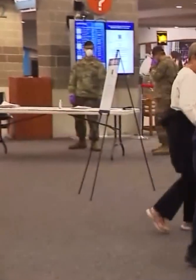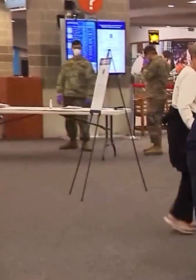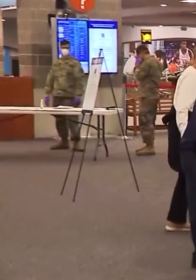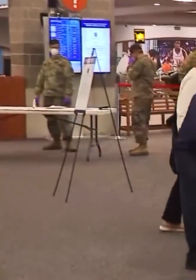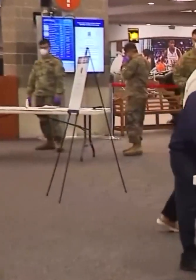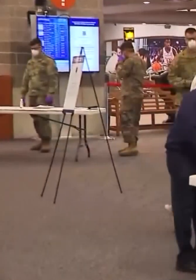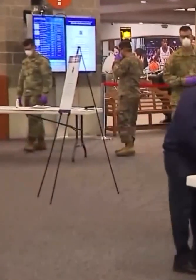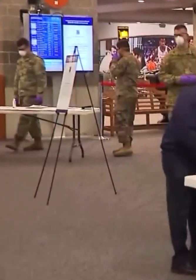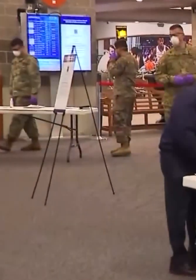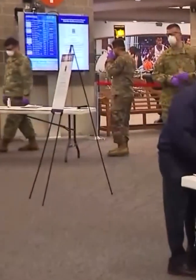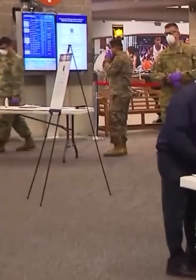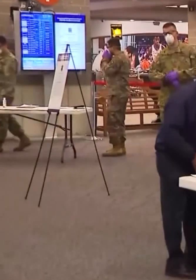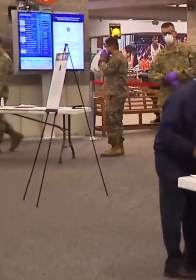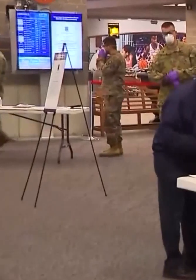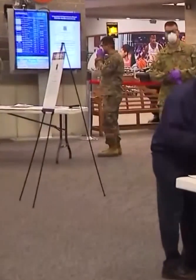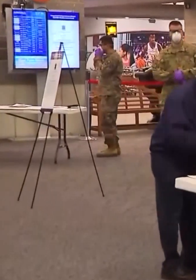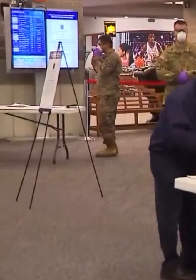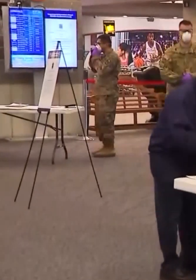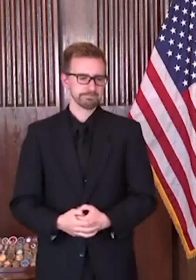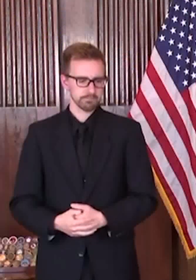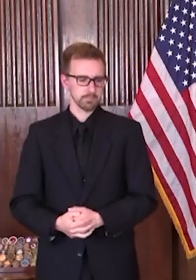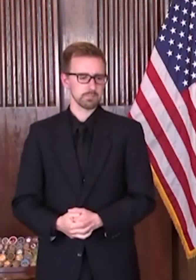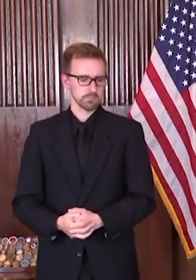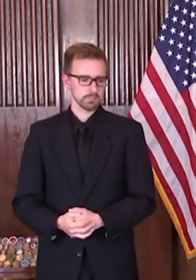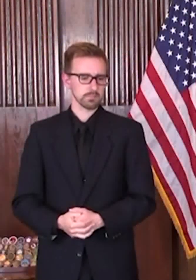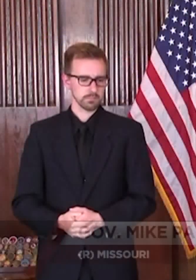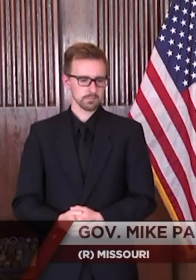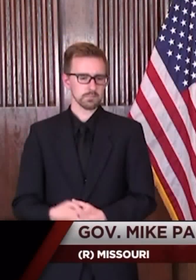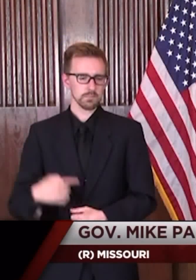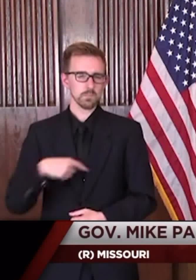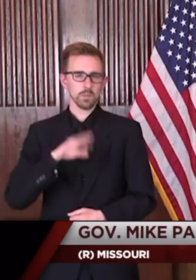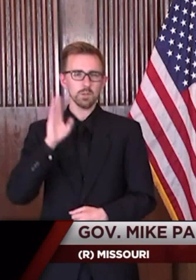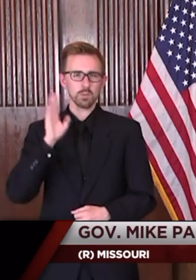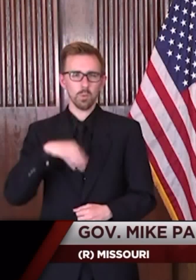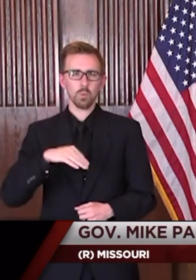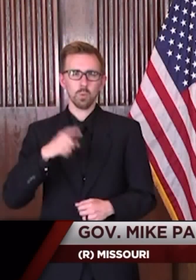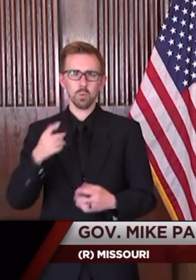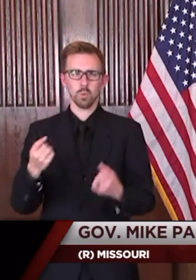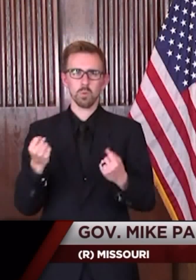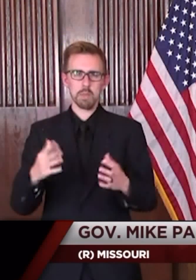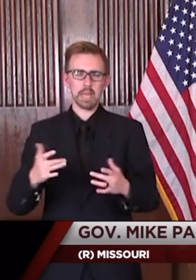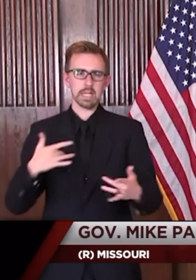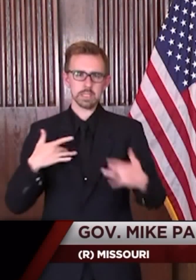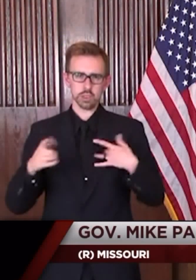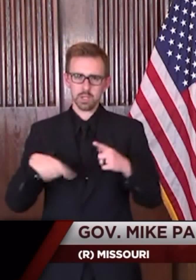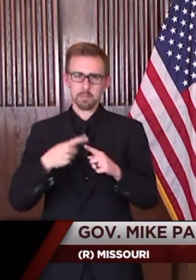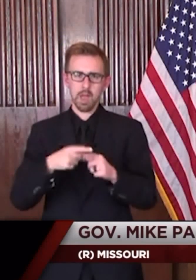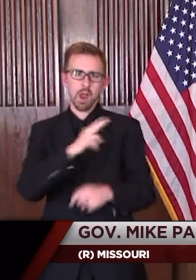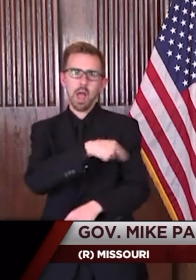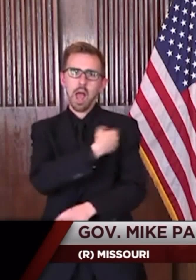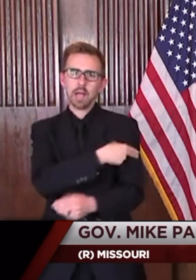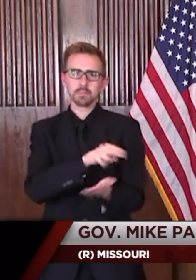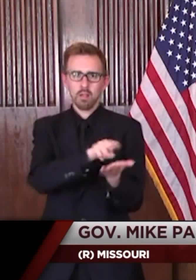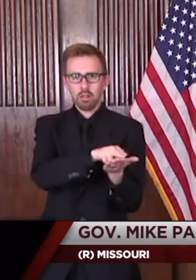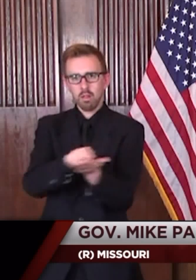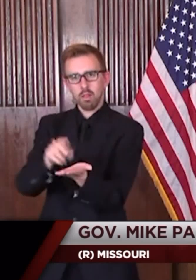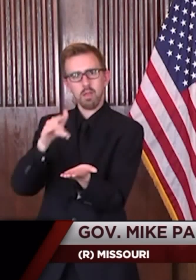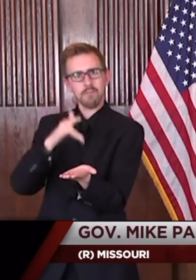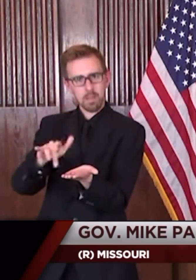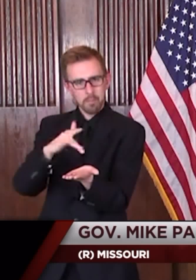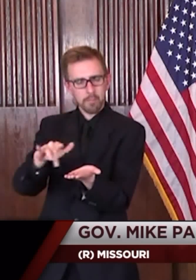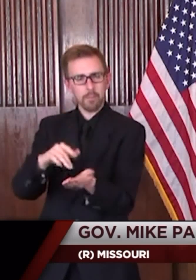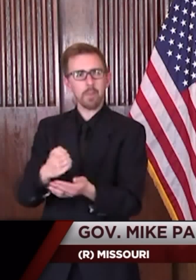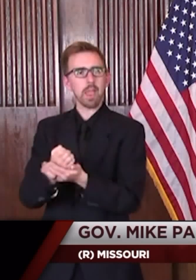state are being prepared just in case. We know there is an increasing concern over hospital bed space, equipment,